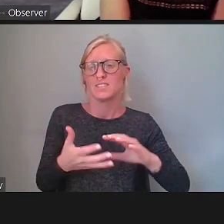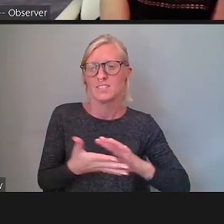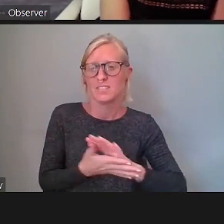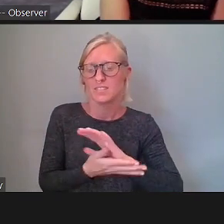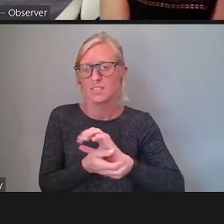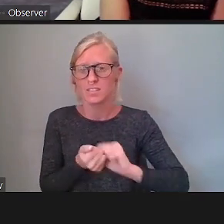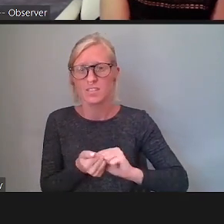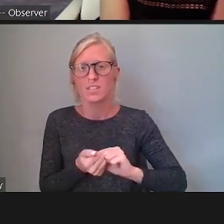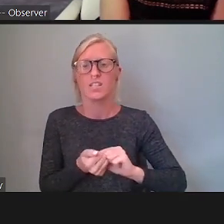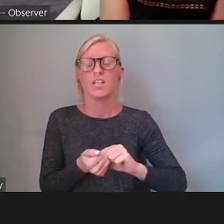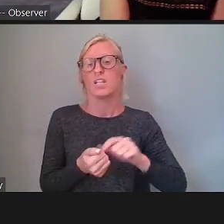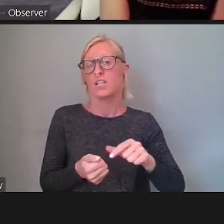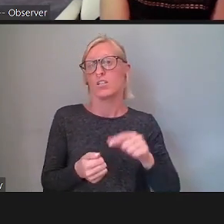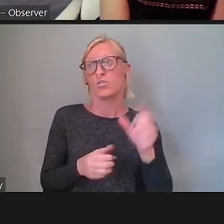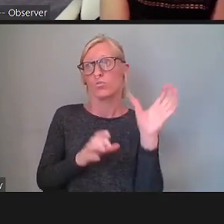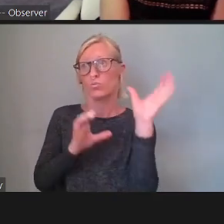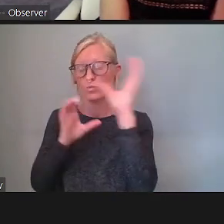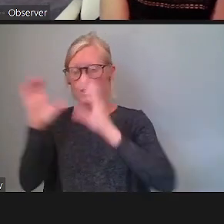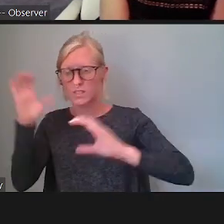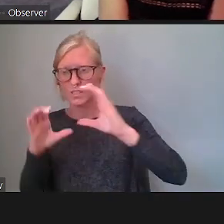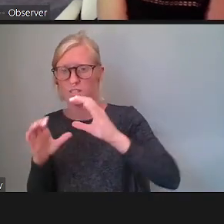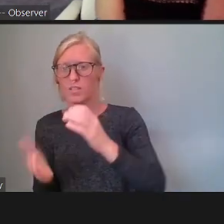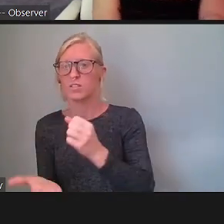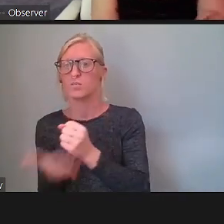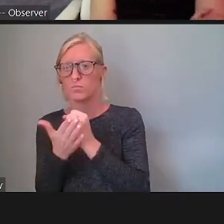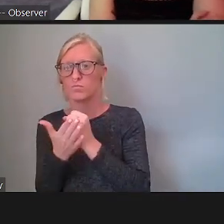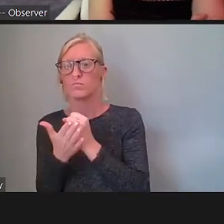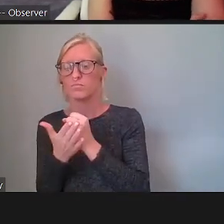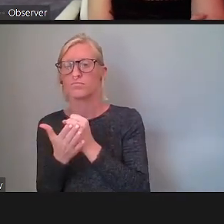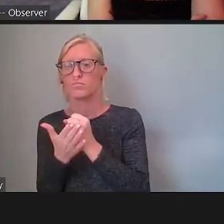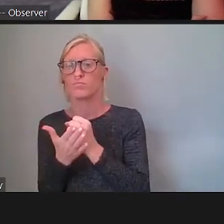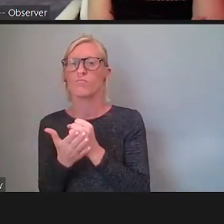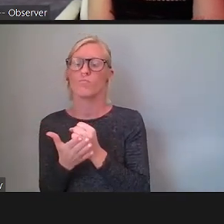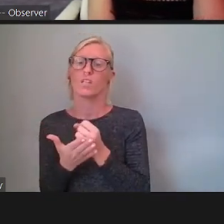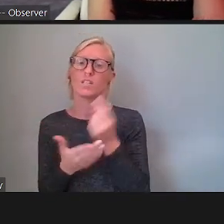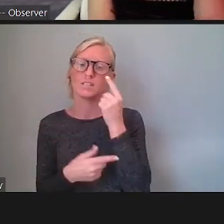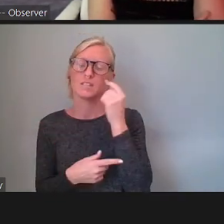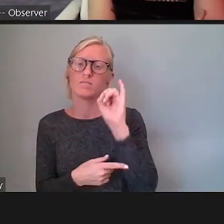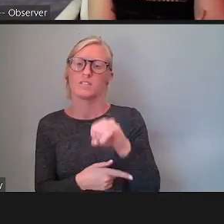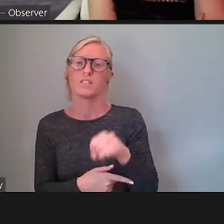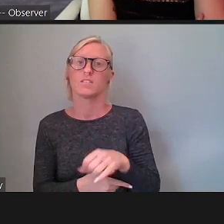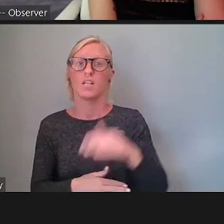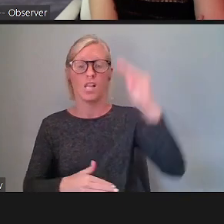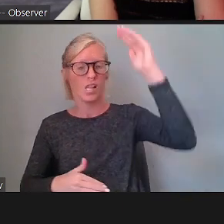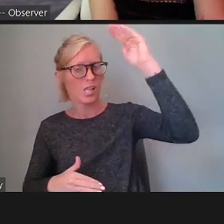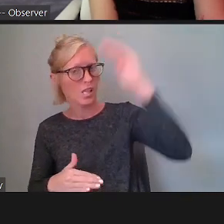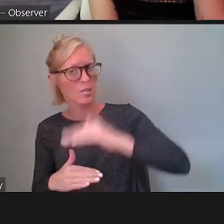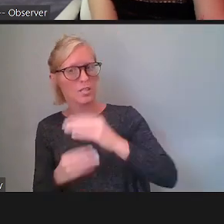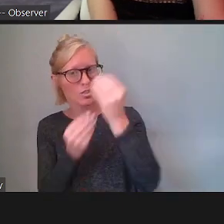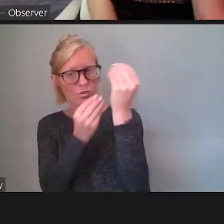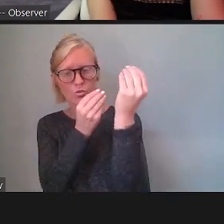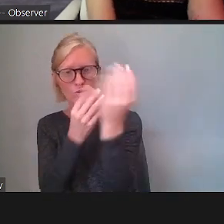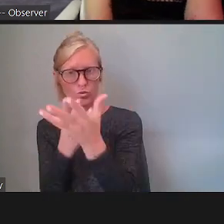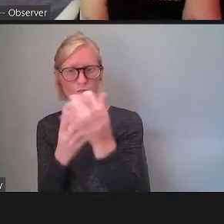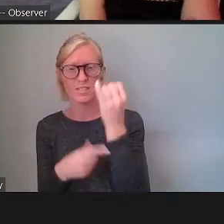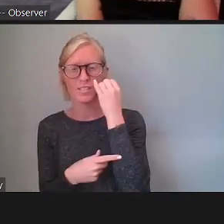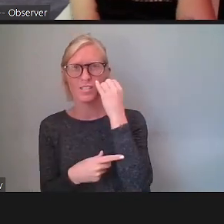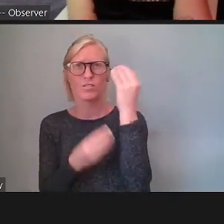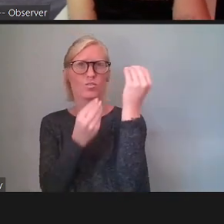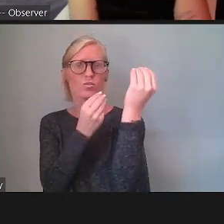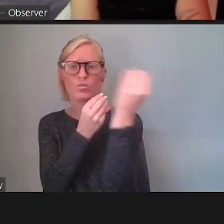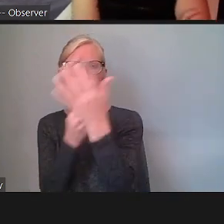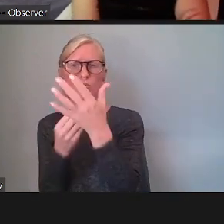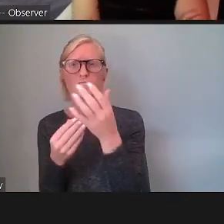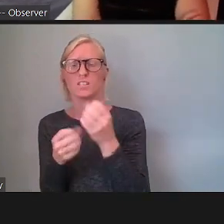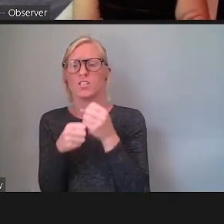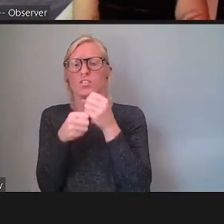if needed. Minimizing the amount of time that you're exposed to news, if it is something that's distressing you, is